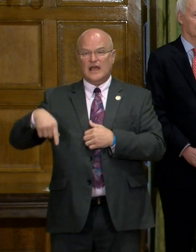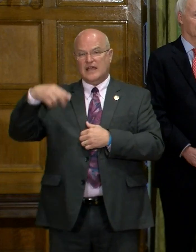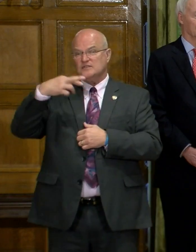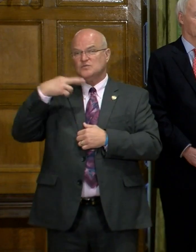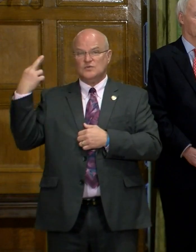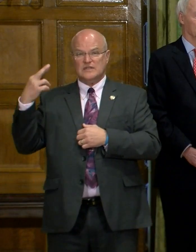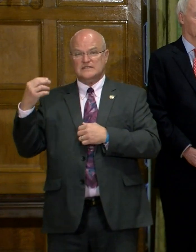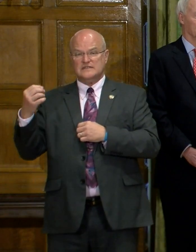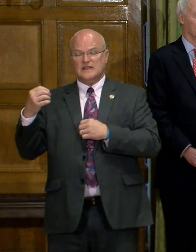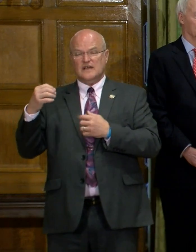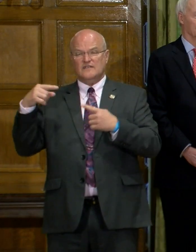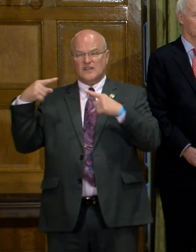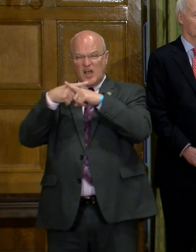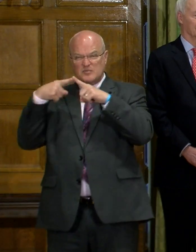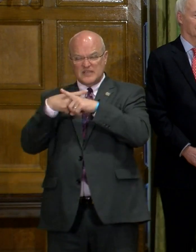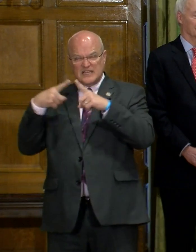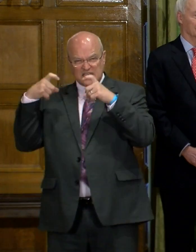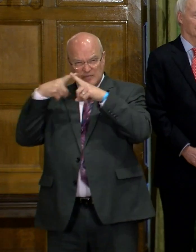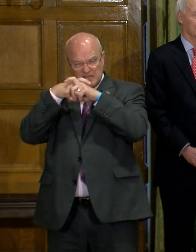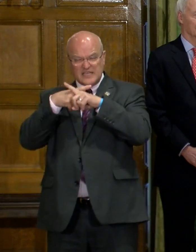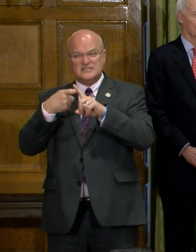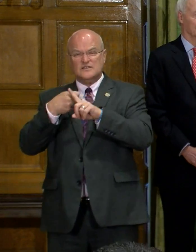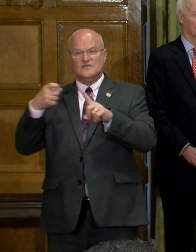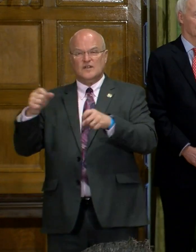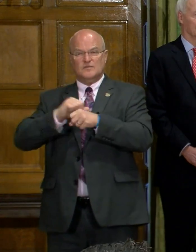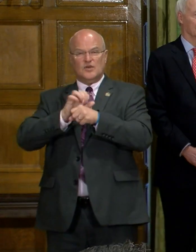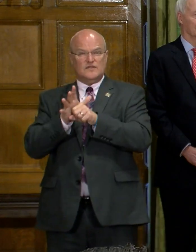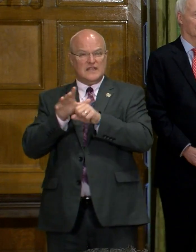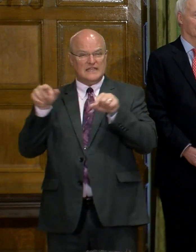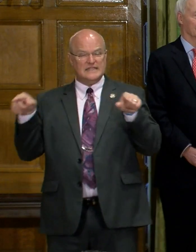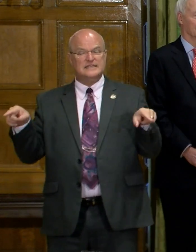highest risk of complications from COVID-19